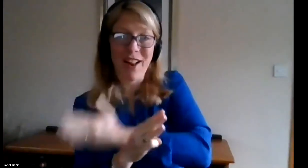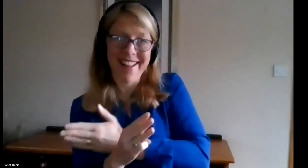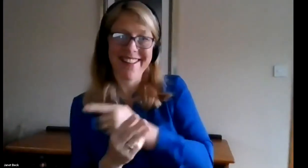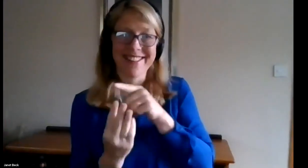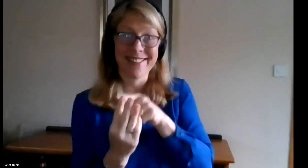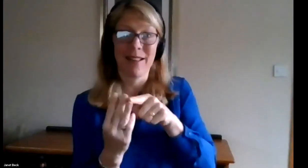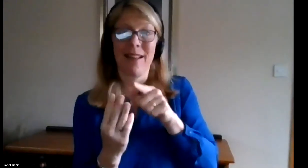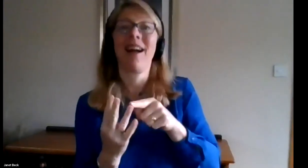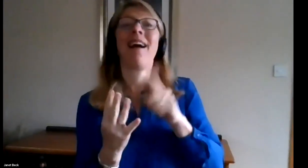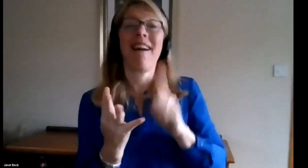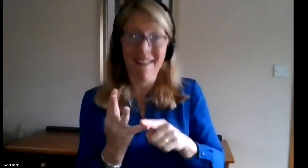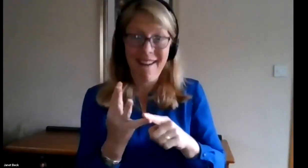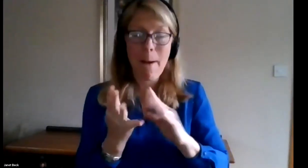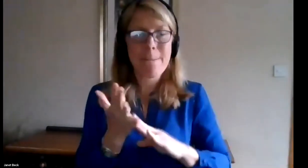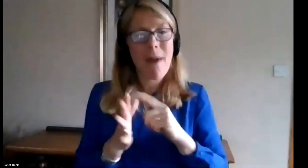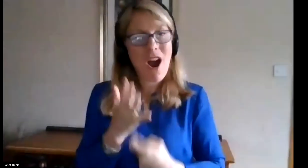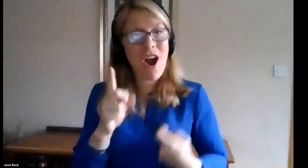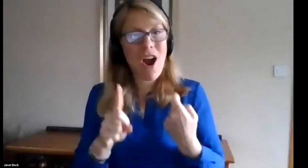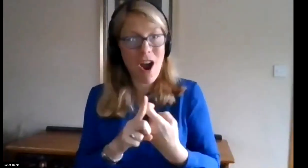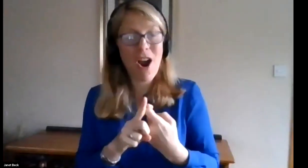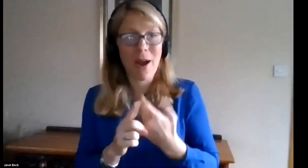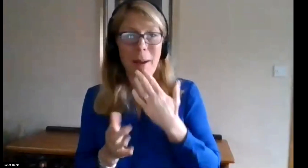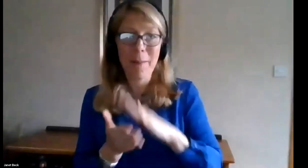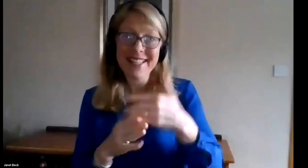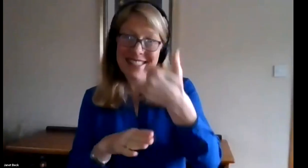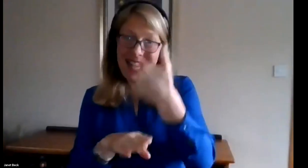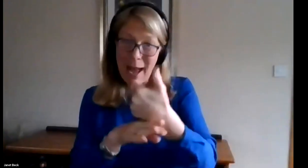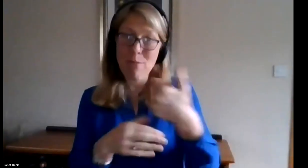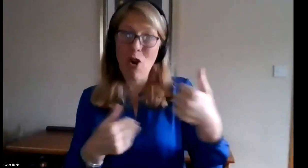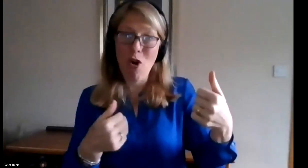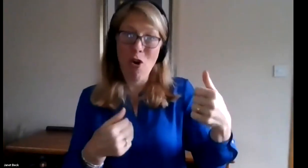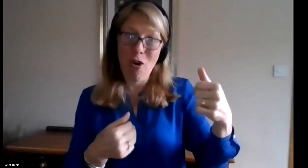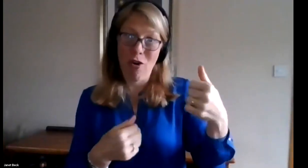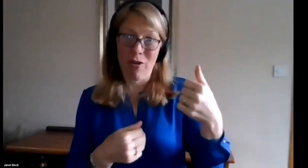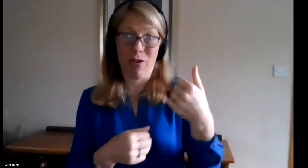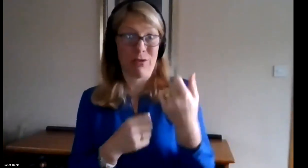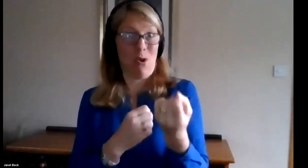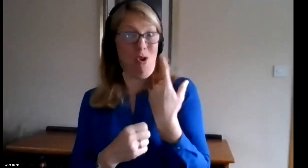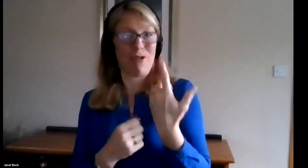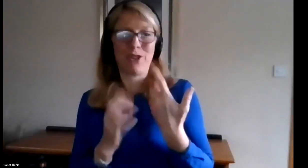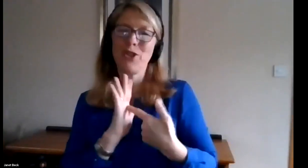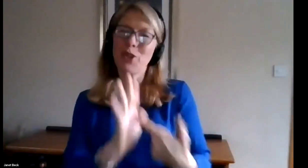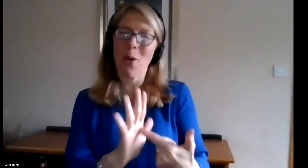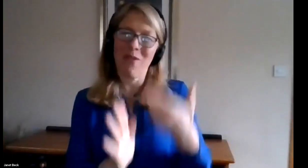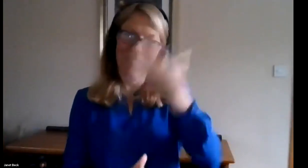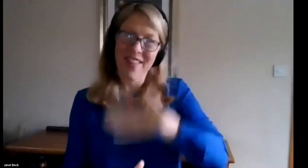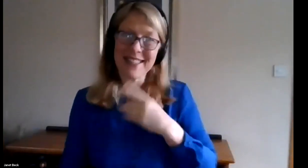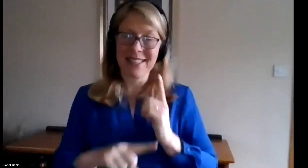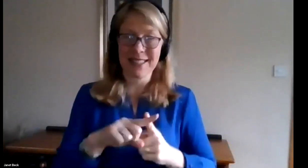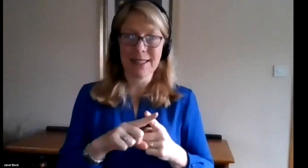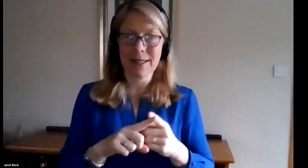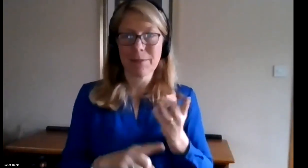4 presenters, to open up your cameras and mics now, that would be really great. And